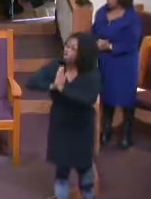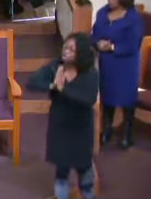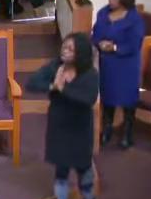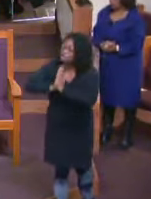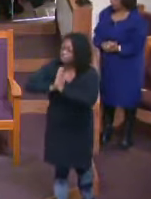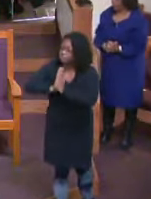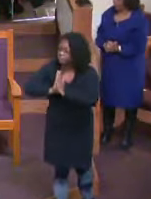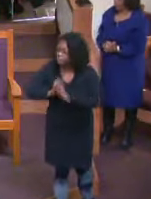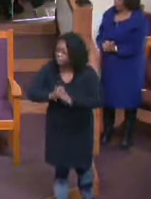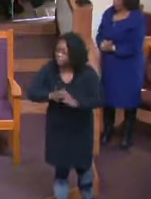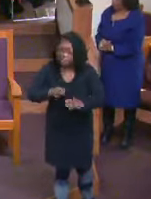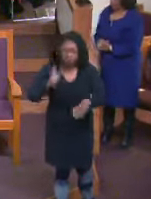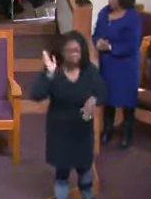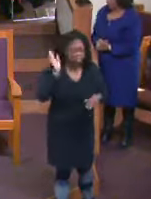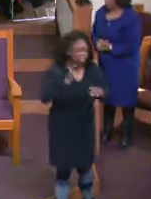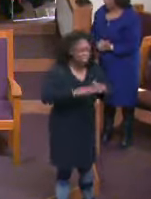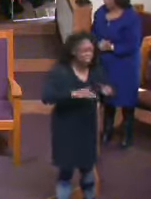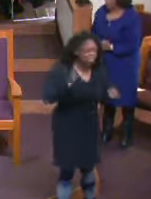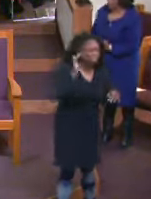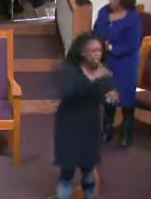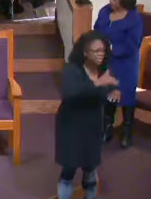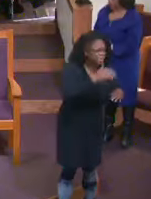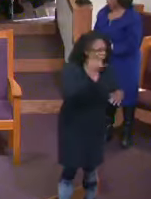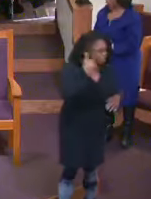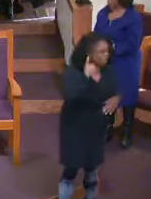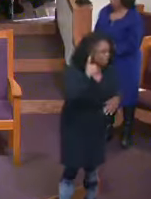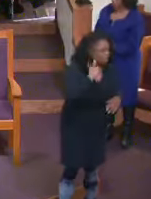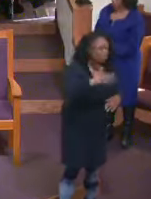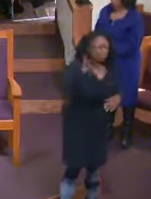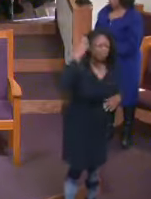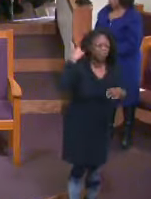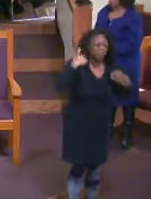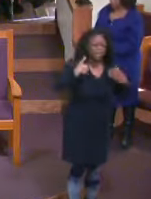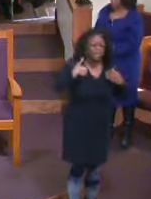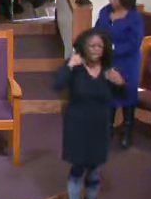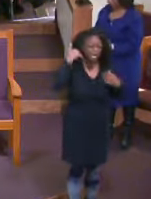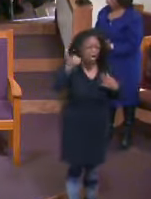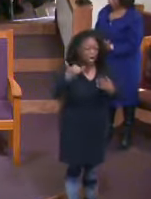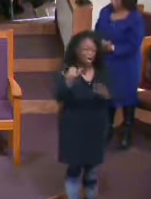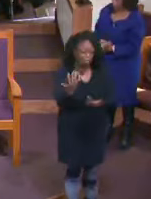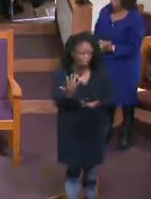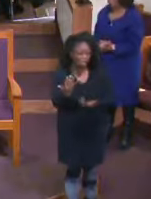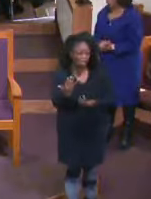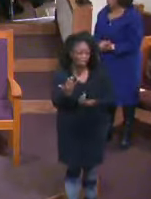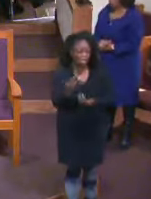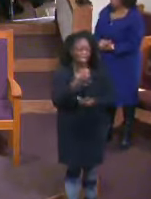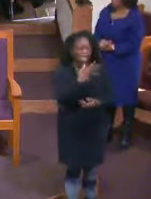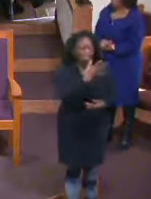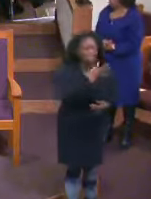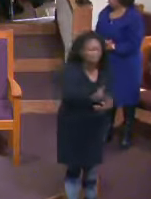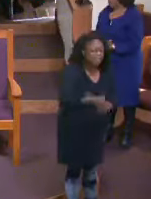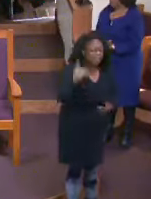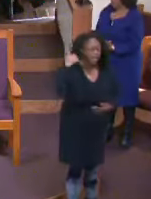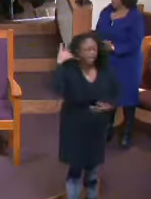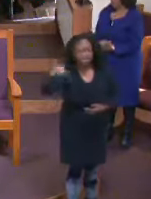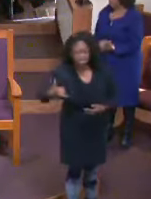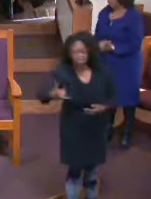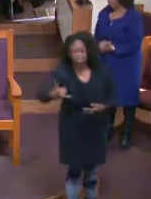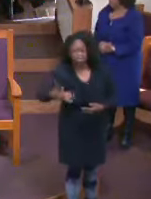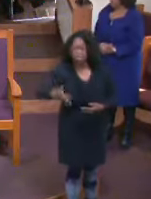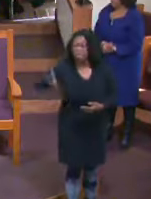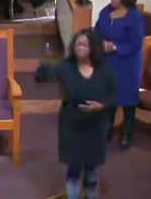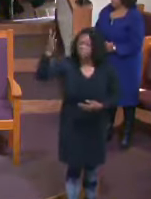the line. When before we had call waiting, Grandmama called on him. And before Alvin